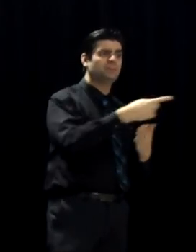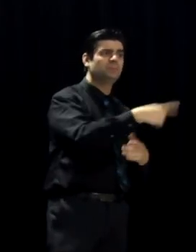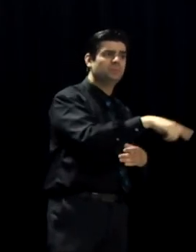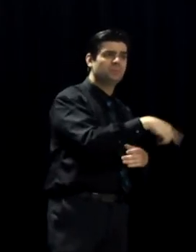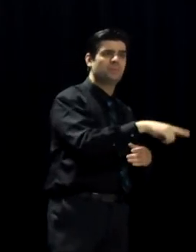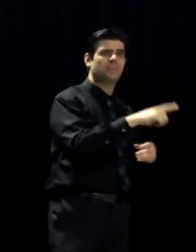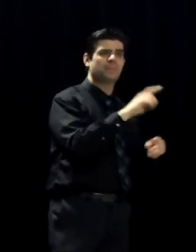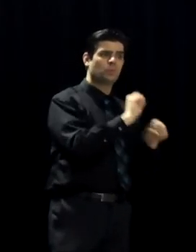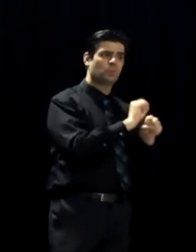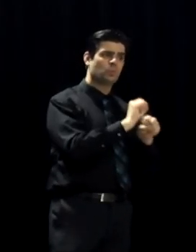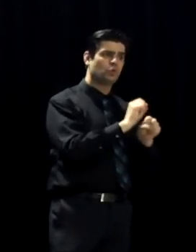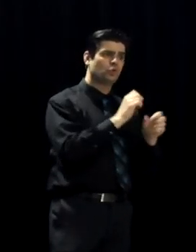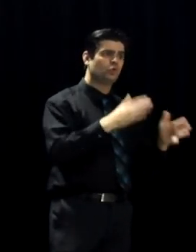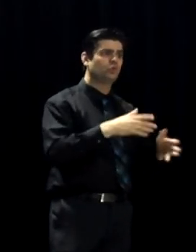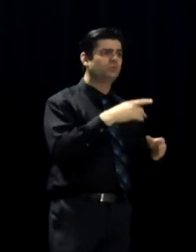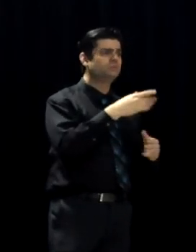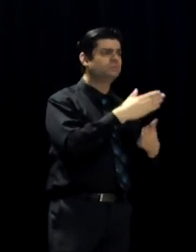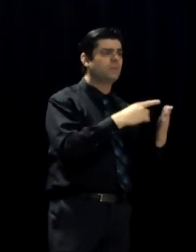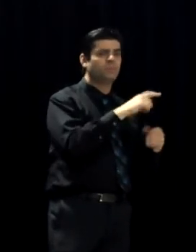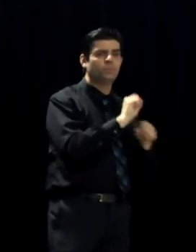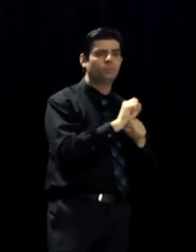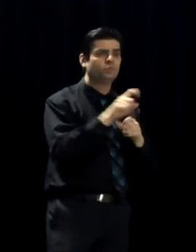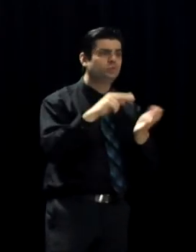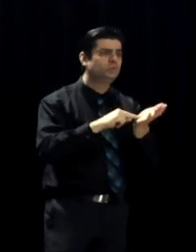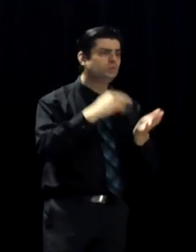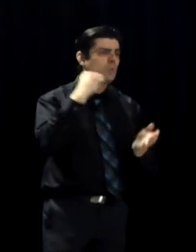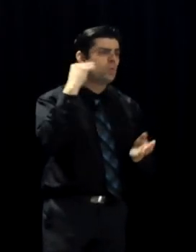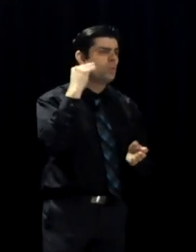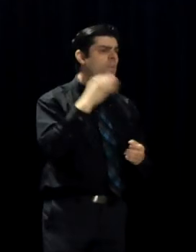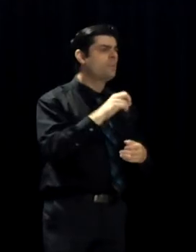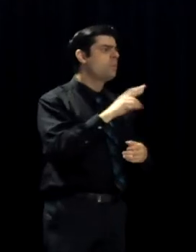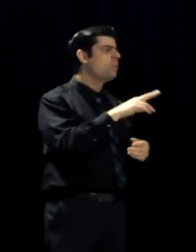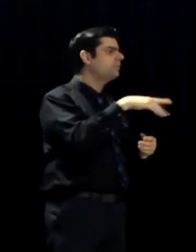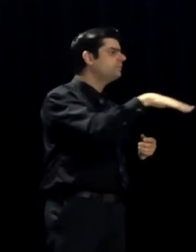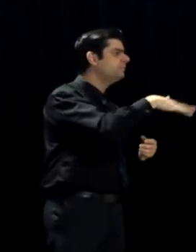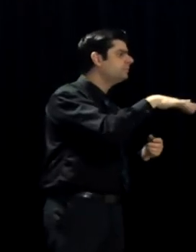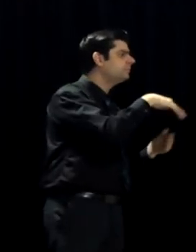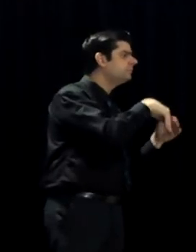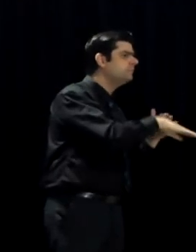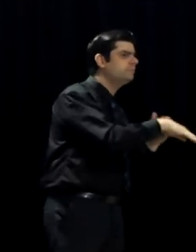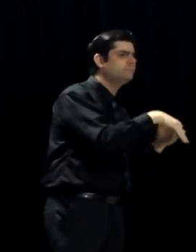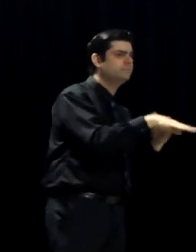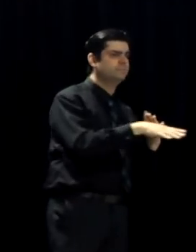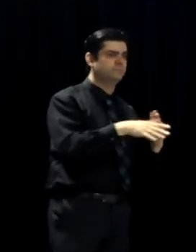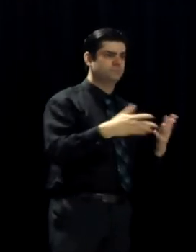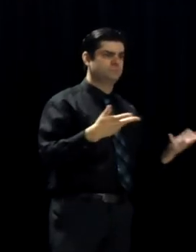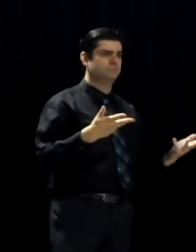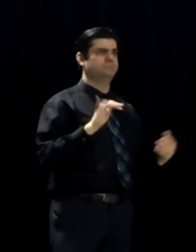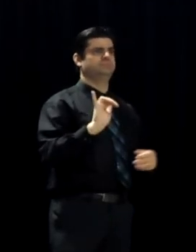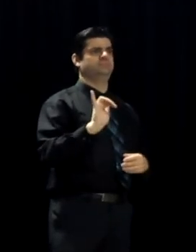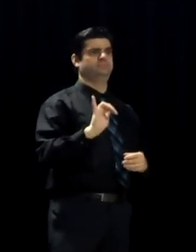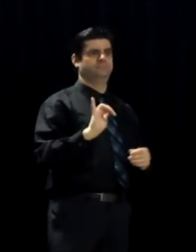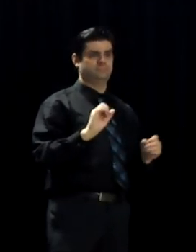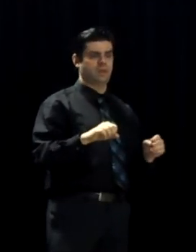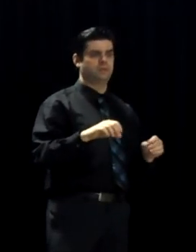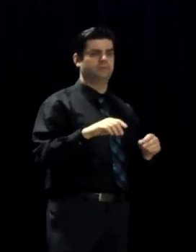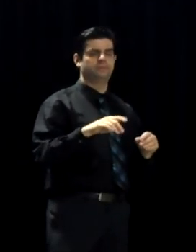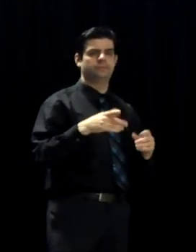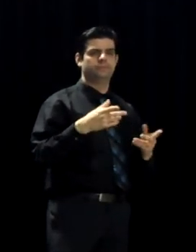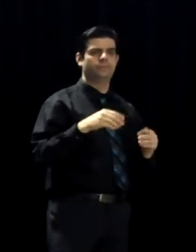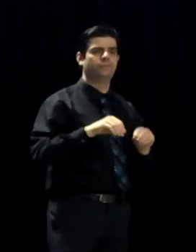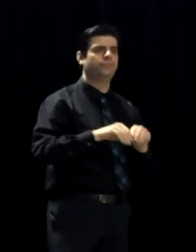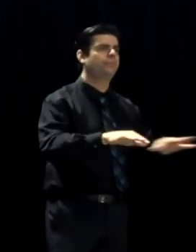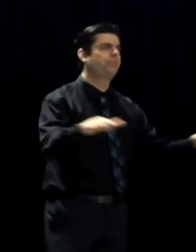if it's limited exposure for the employees. So that kind of makes sense. But